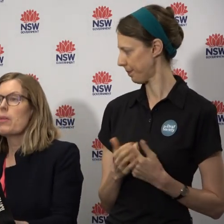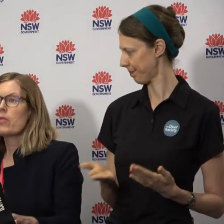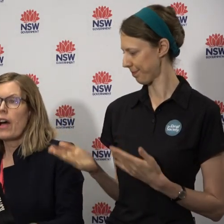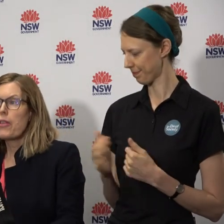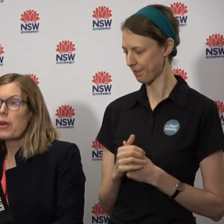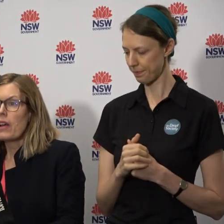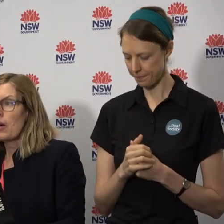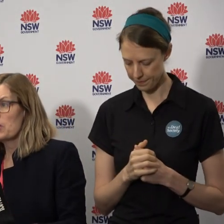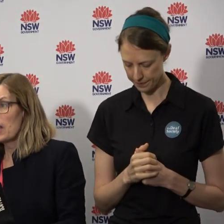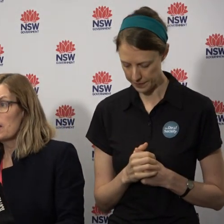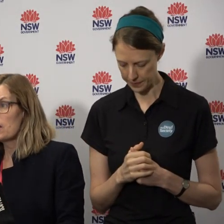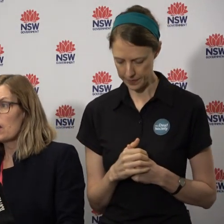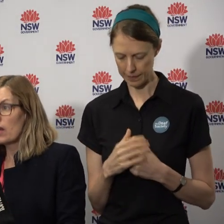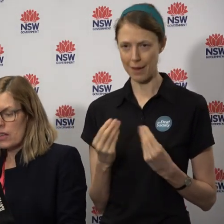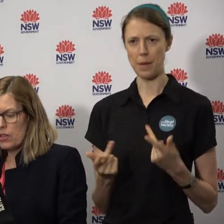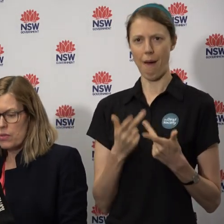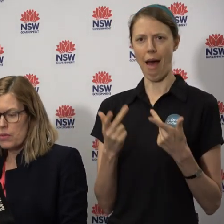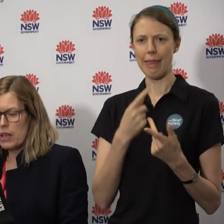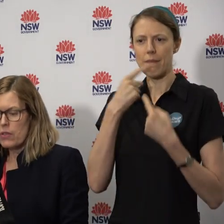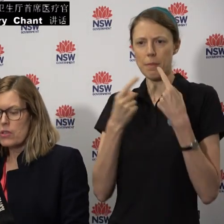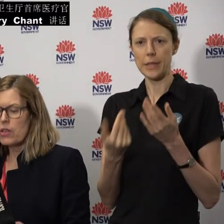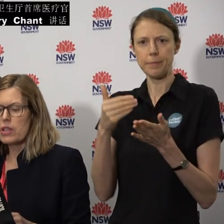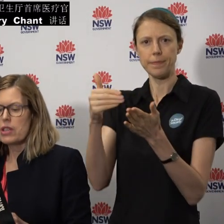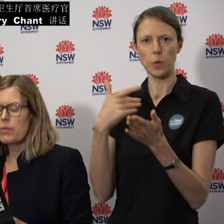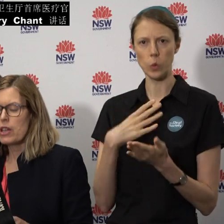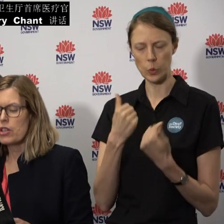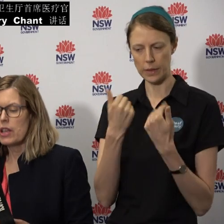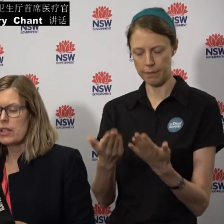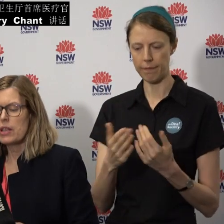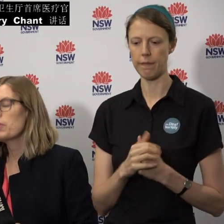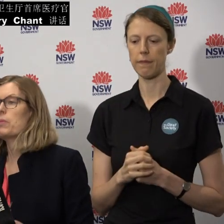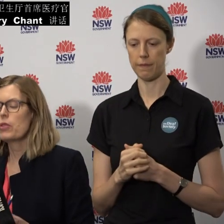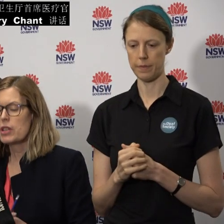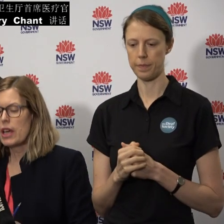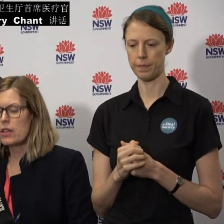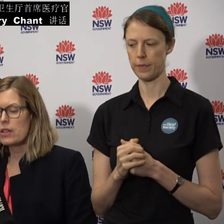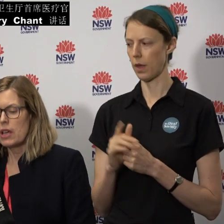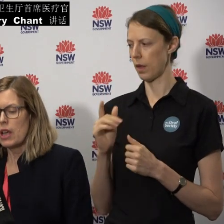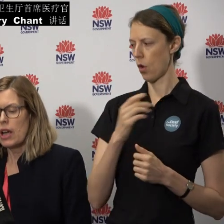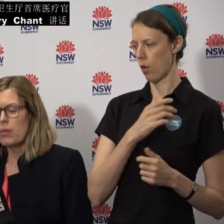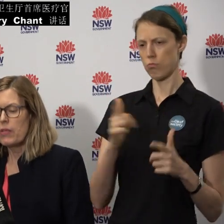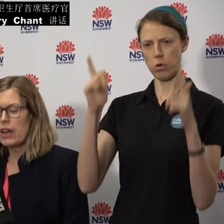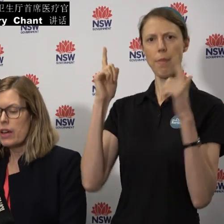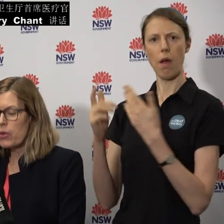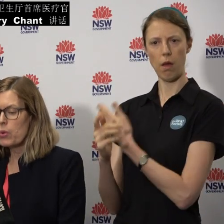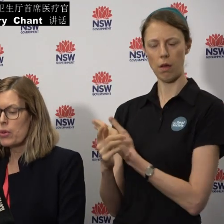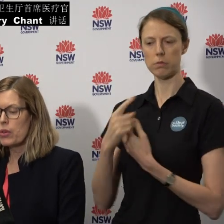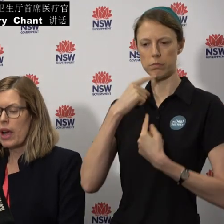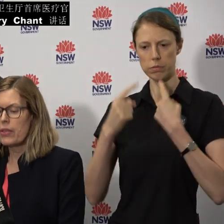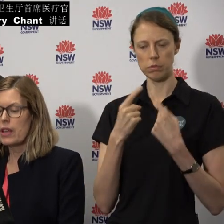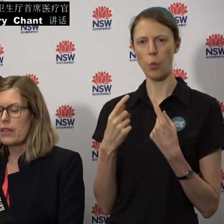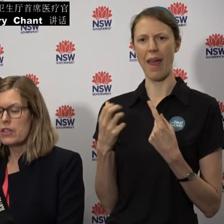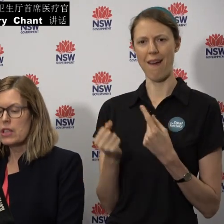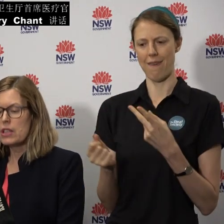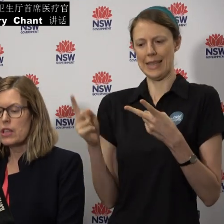I've got a number of other updates that I'd like to give you. So just in relation, as the Premier indicated, we've had another worker